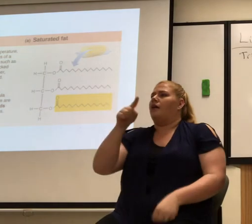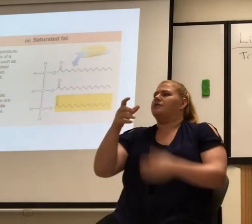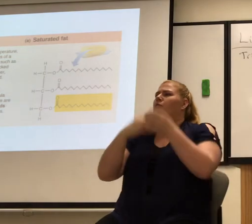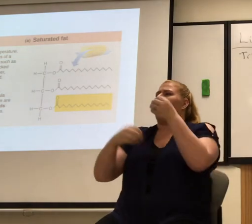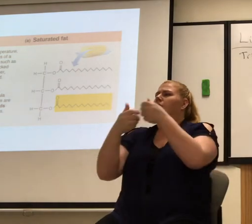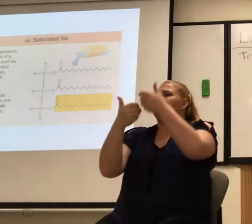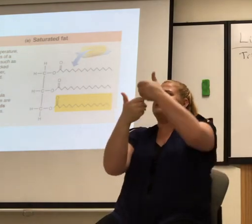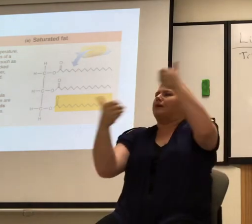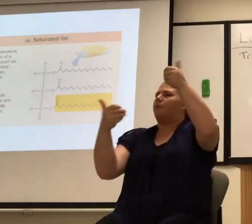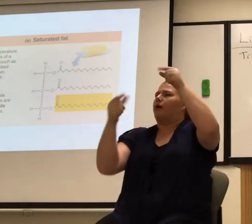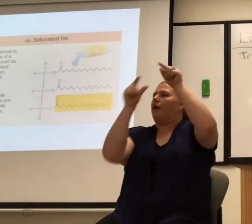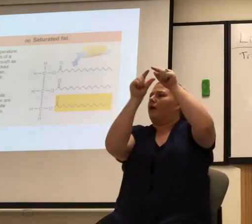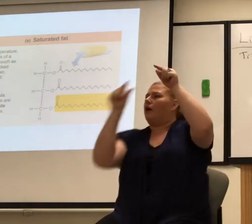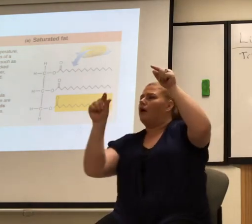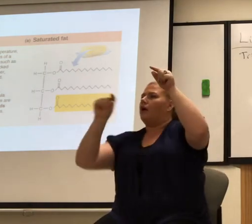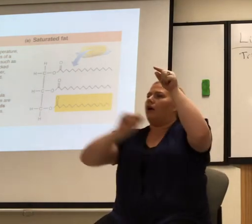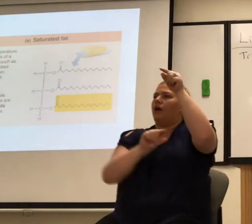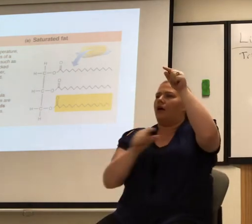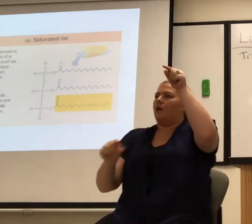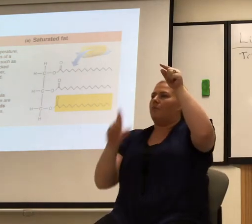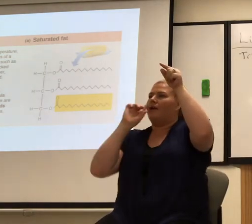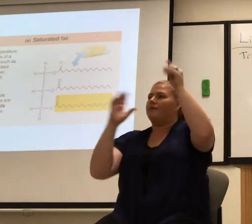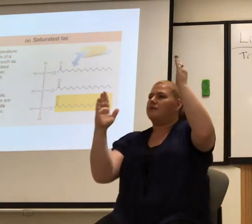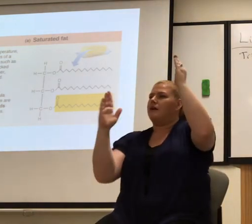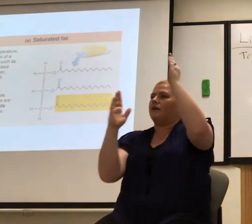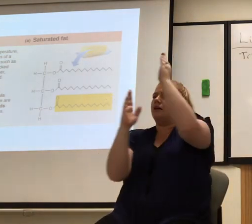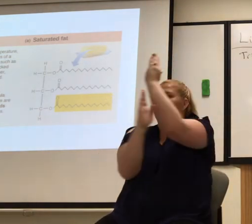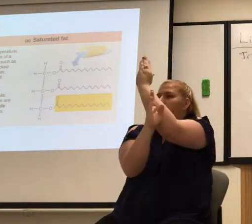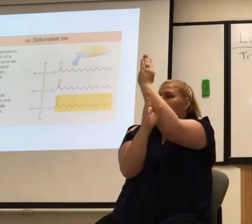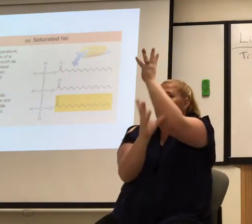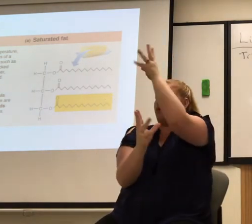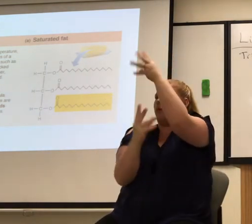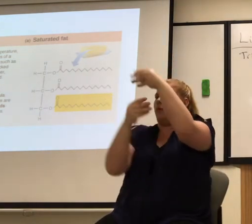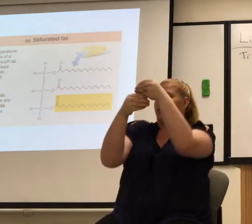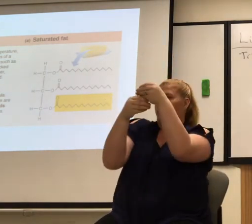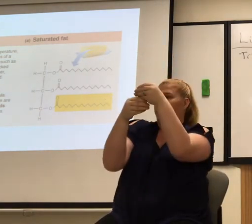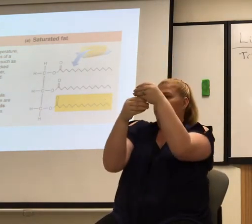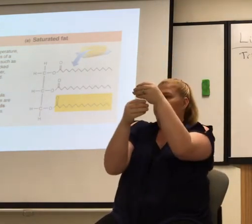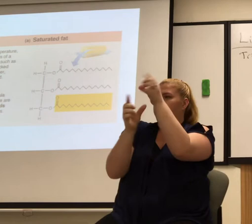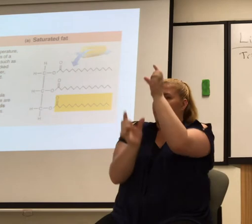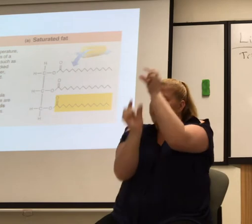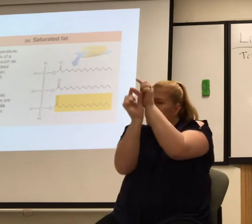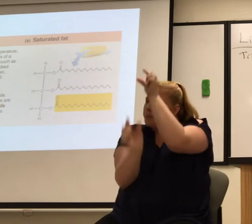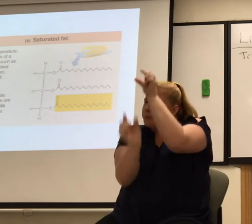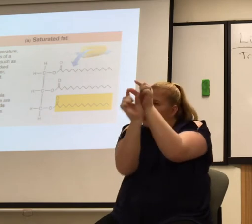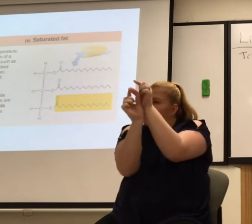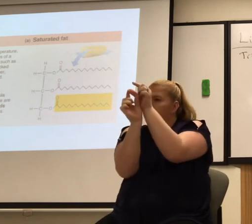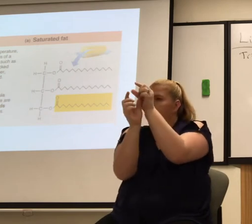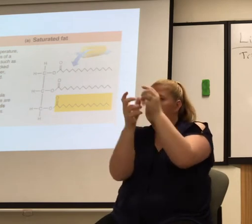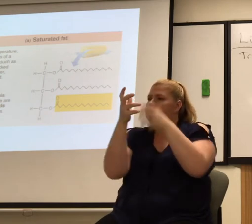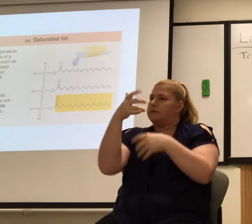Molecules, these triglycerides, molecules pack tight.